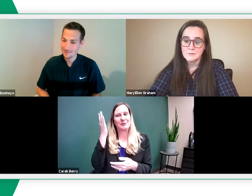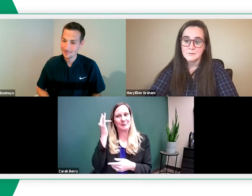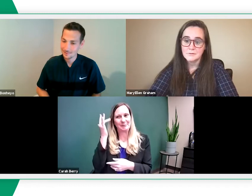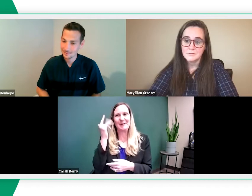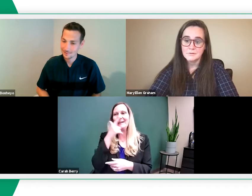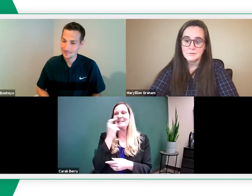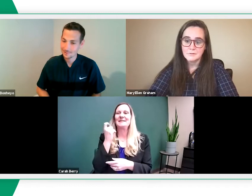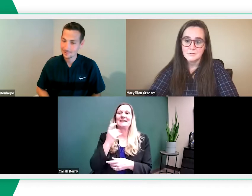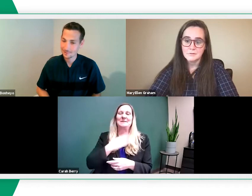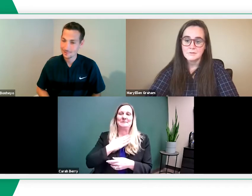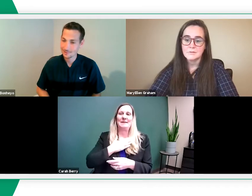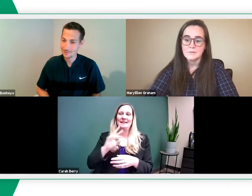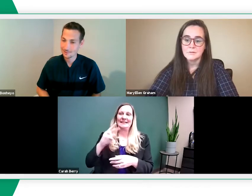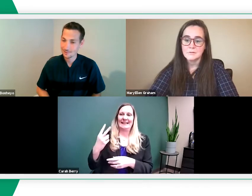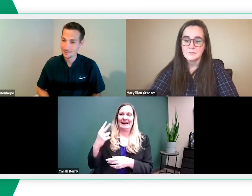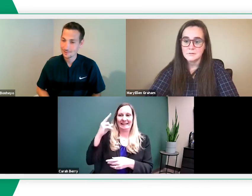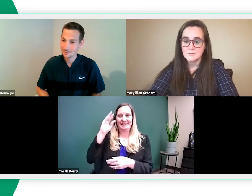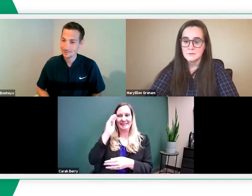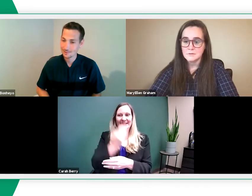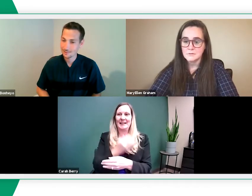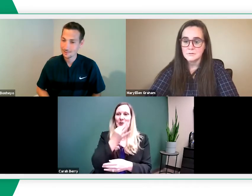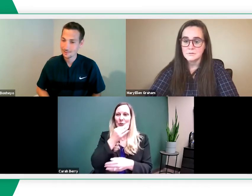became a financial advisor.